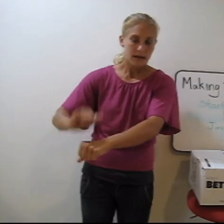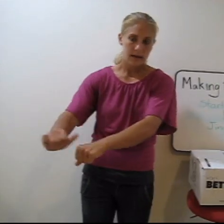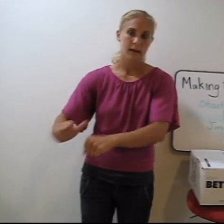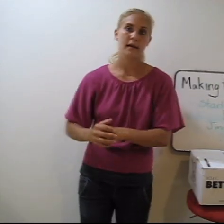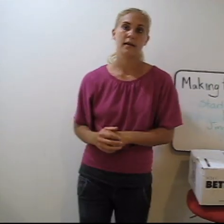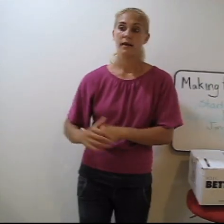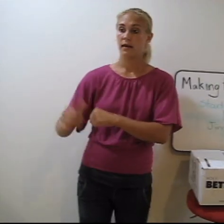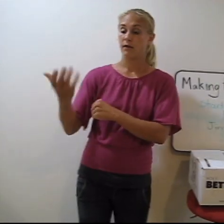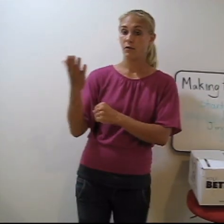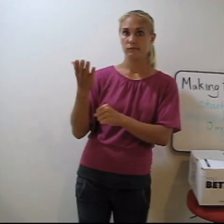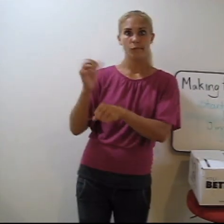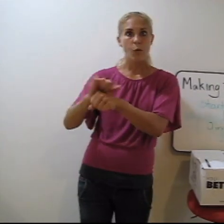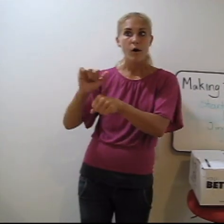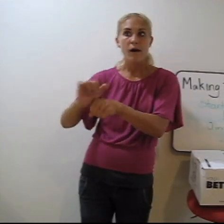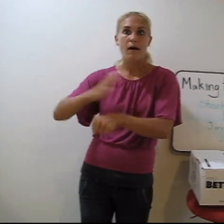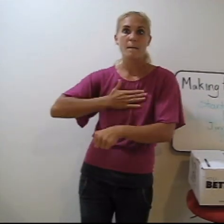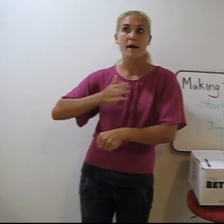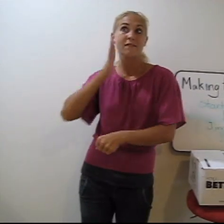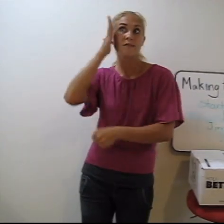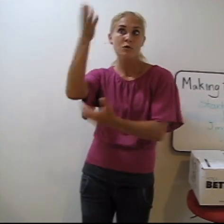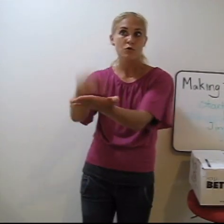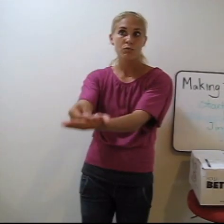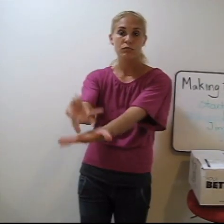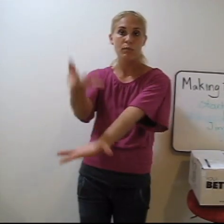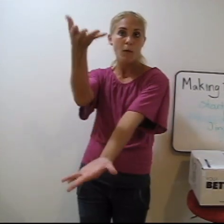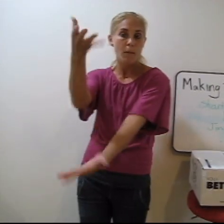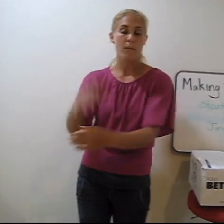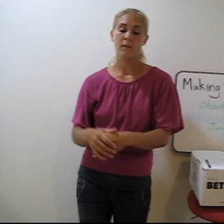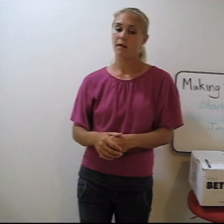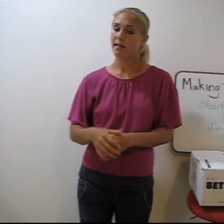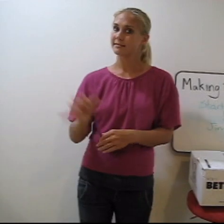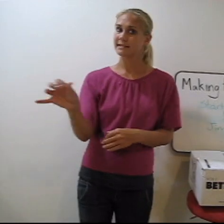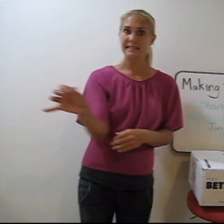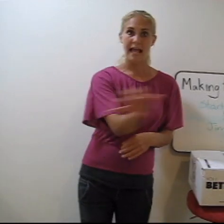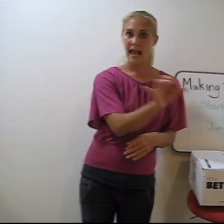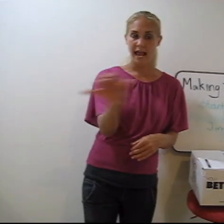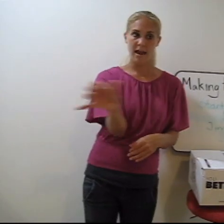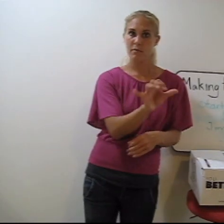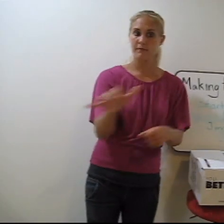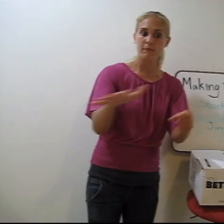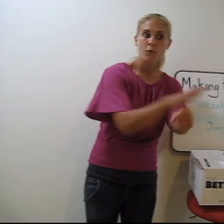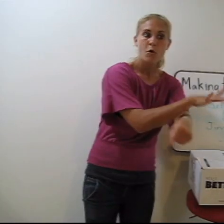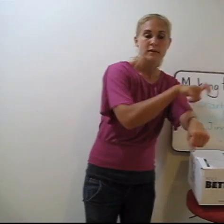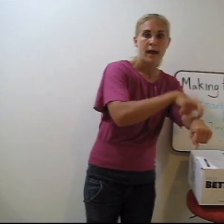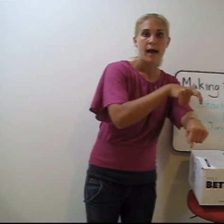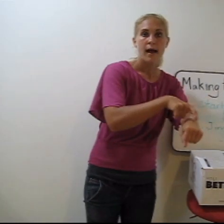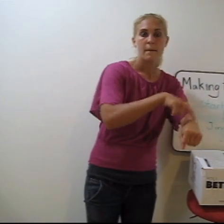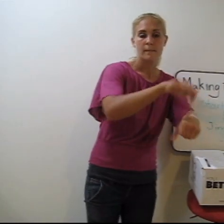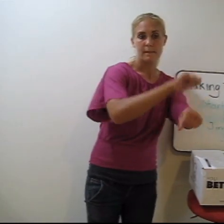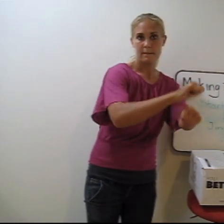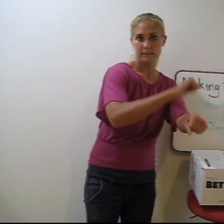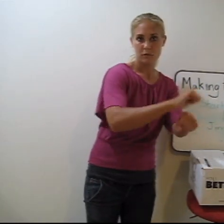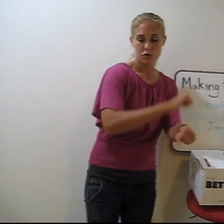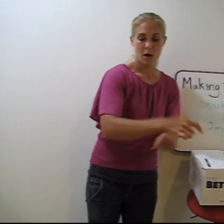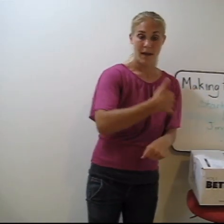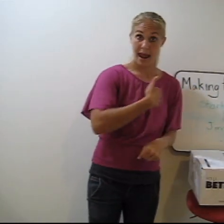working on my fortune as I was working full-time on my job. And I reached that in less than a